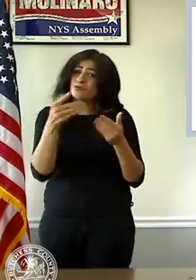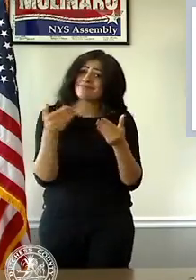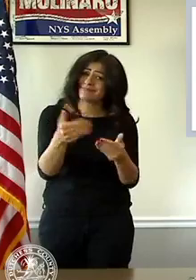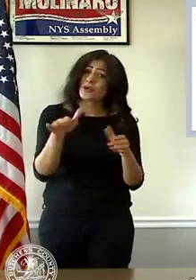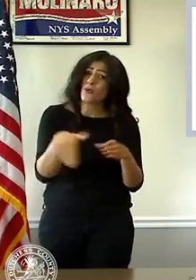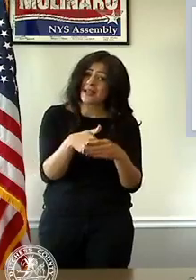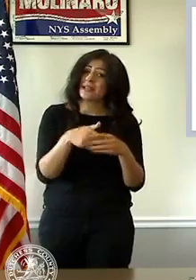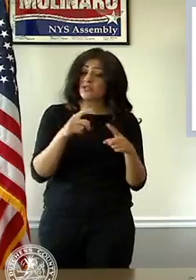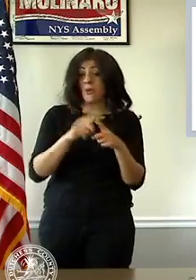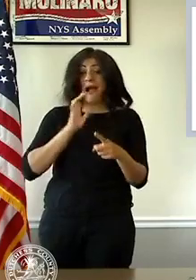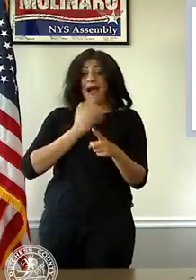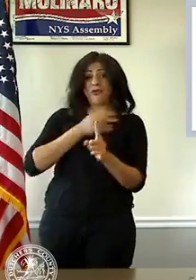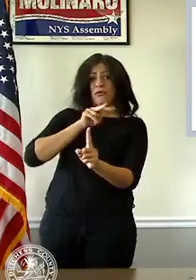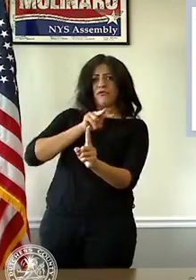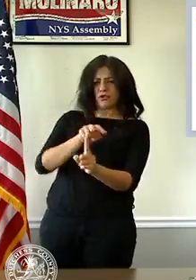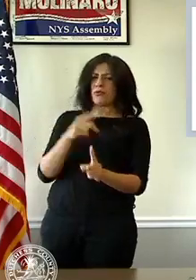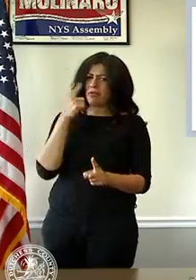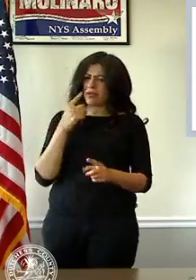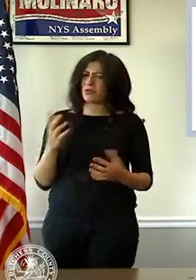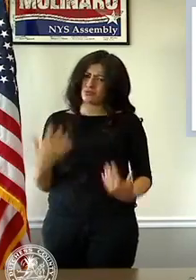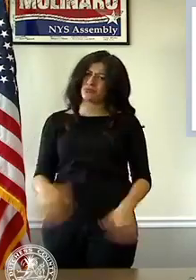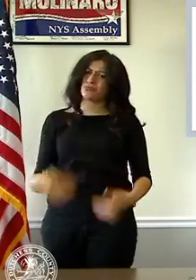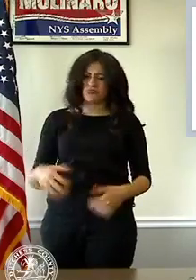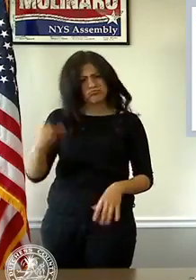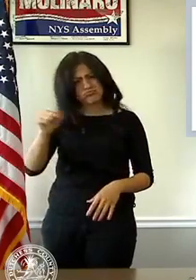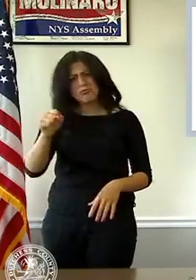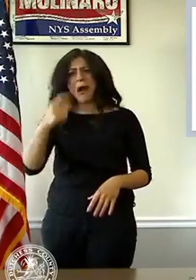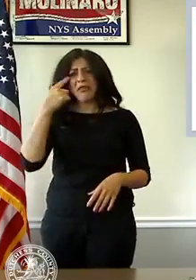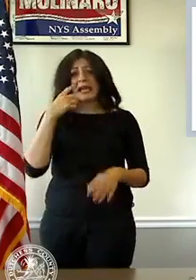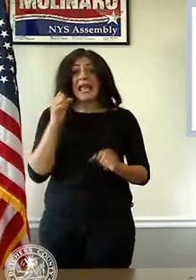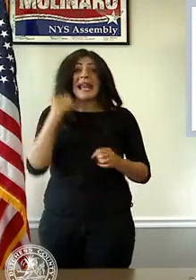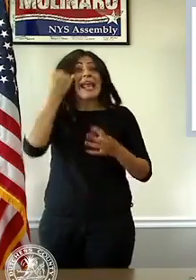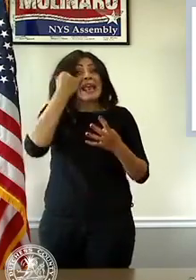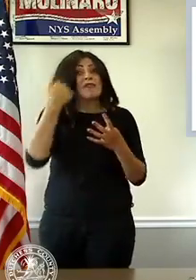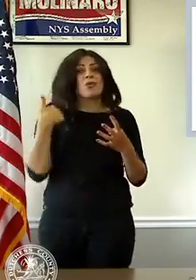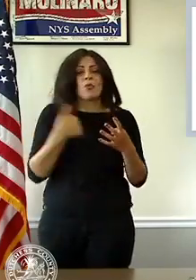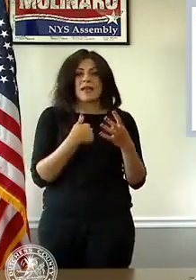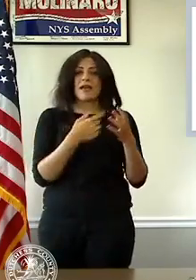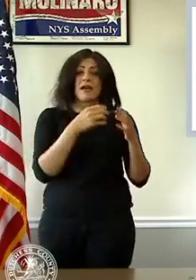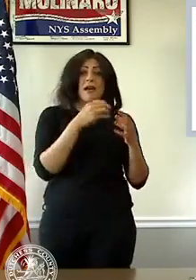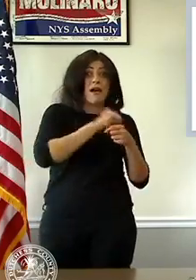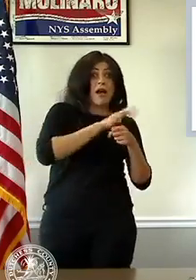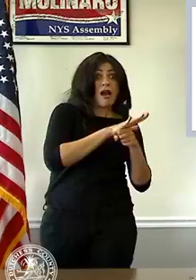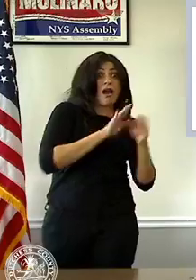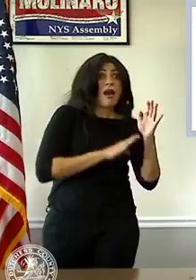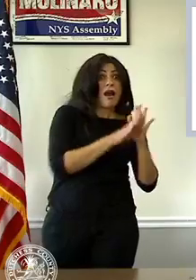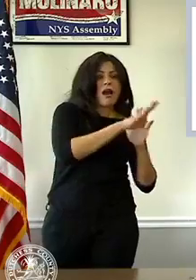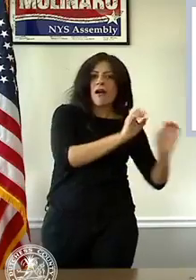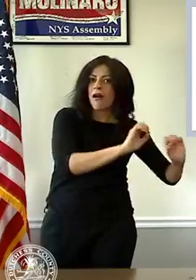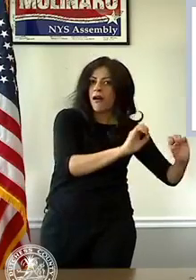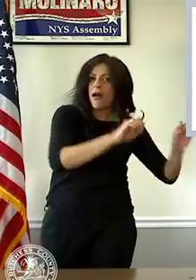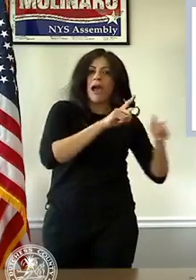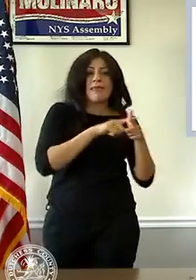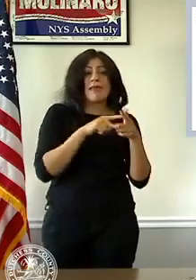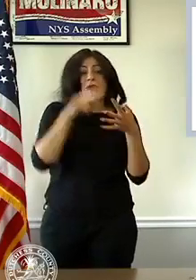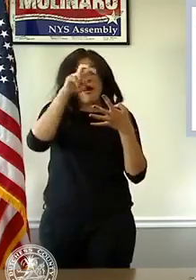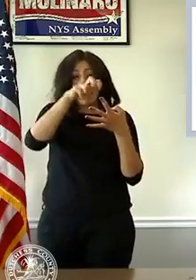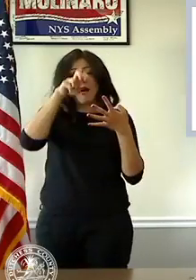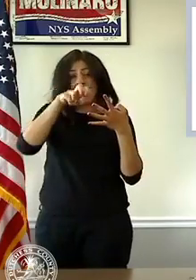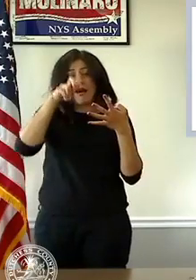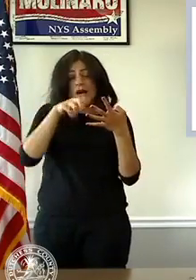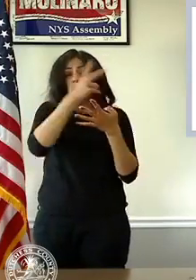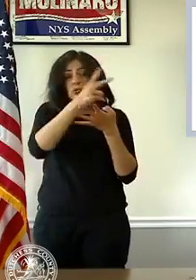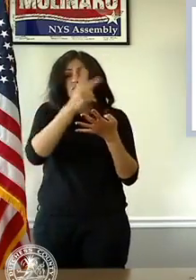from our perspective, it is absolutely something that, assuming we don't see any uptick and we continue on this path through these phases